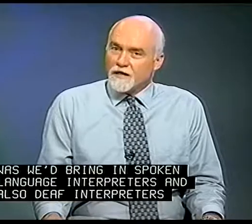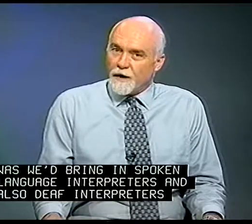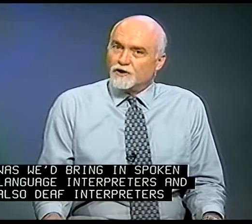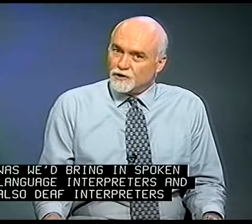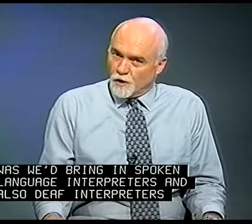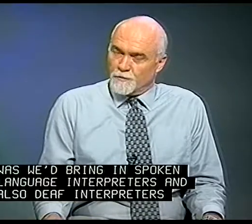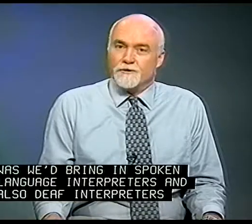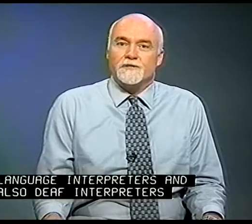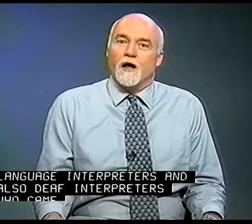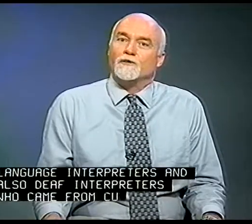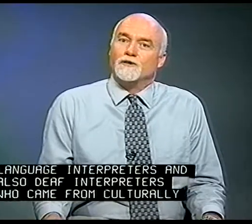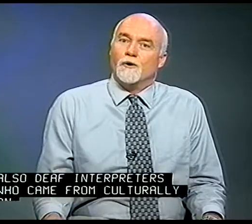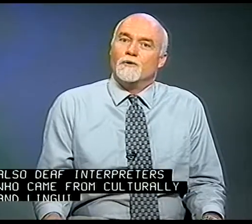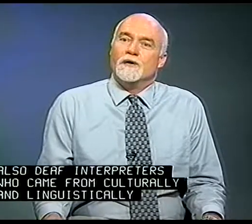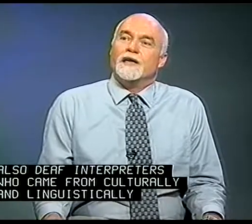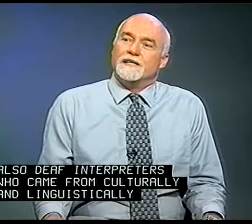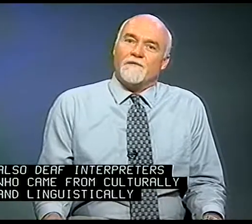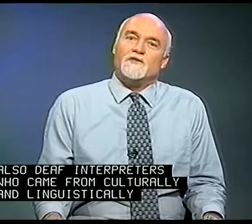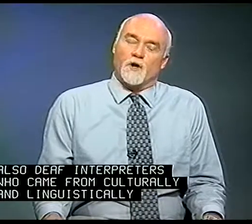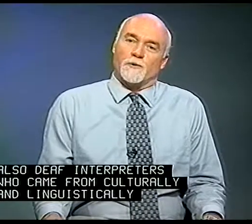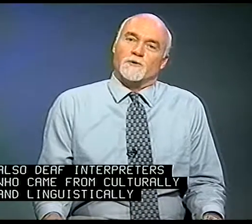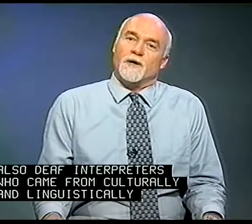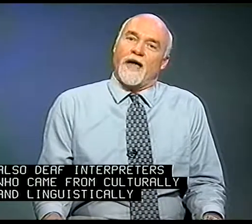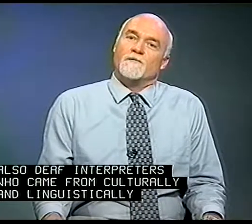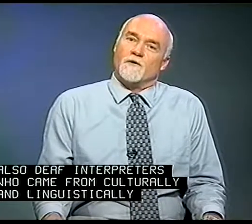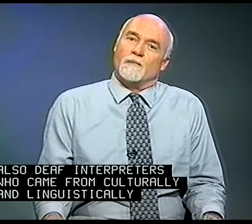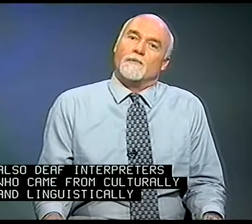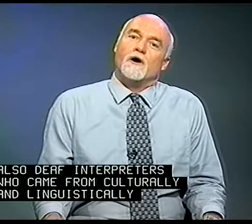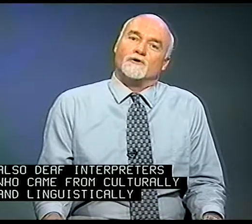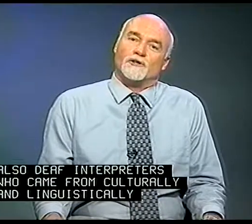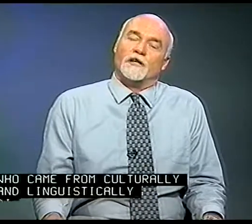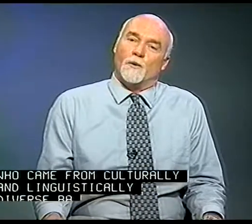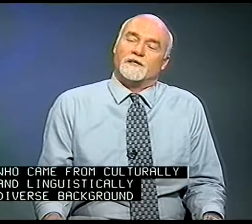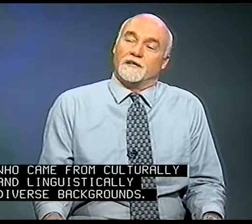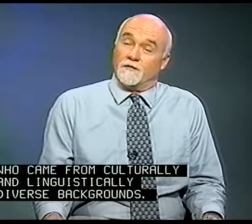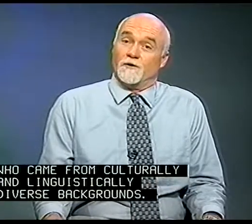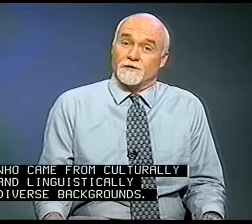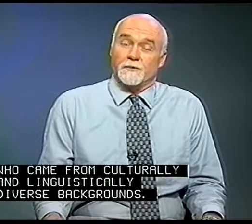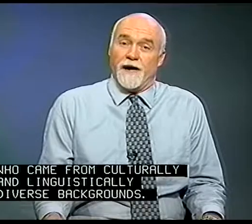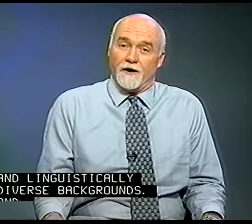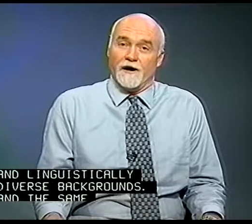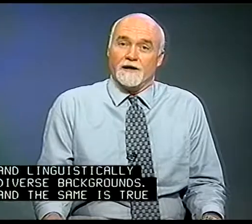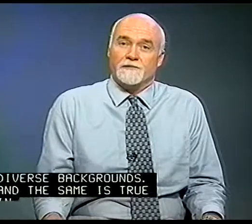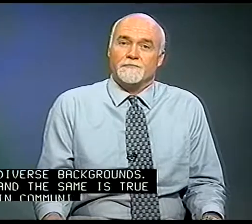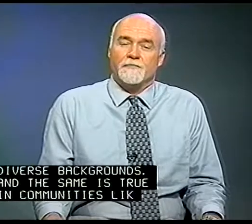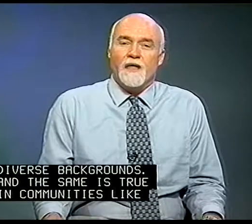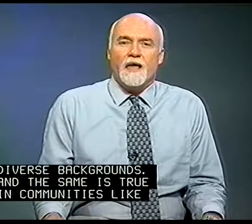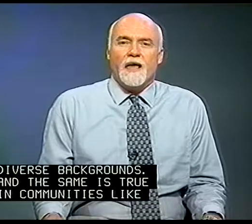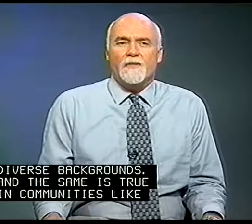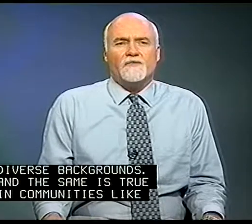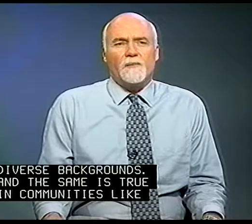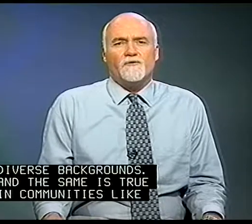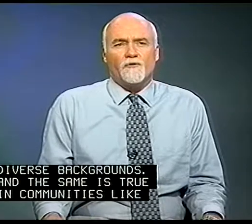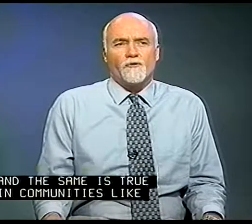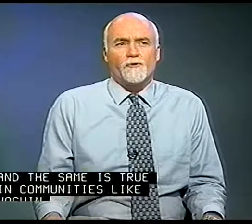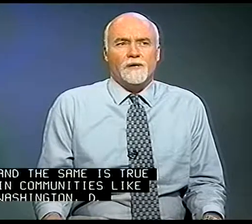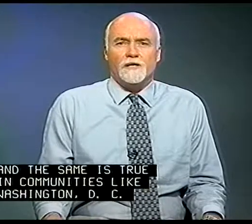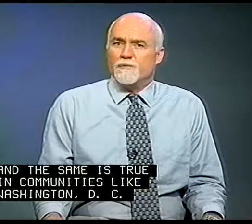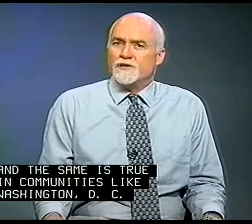language interpreters and also deaf interpreters who came from culturally and linguistically diverse backgrounds. And the same is true in communities